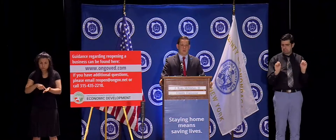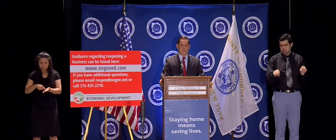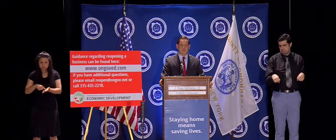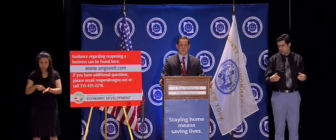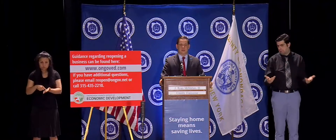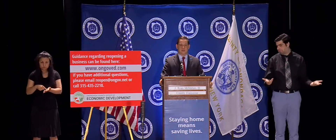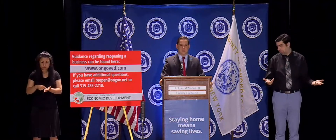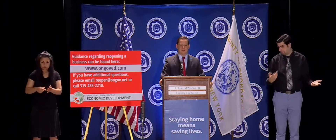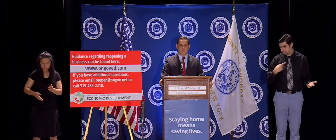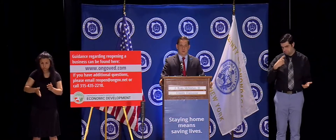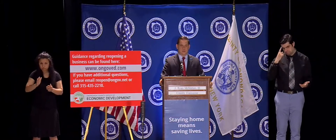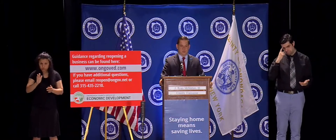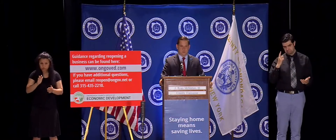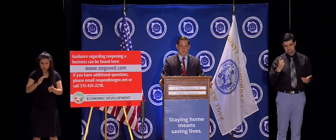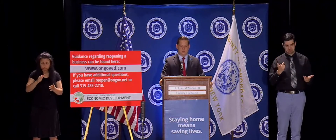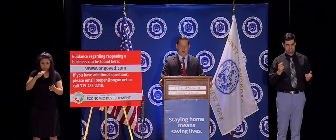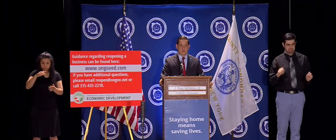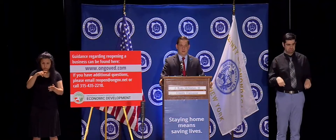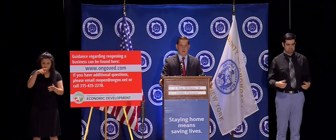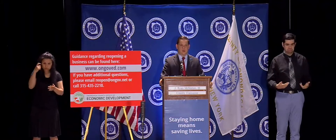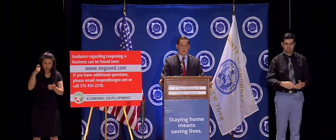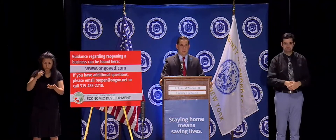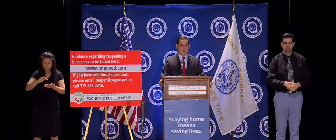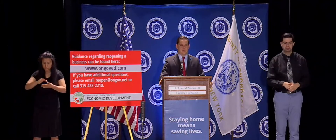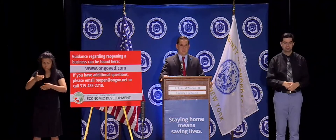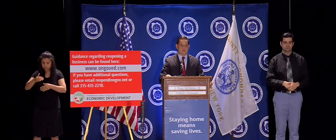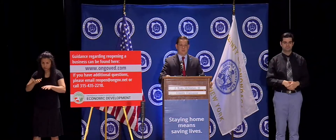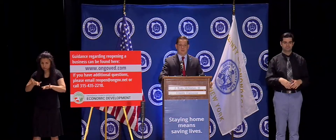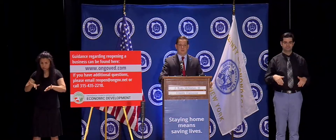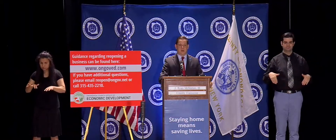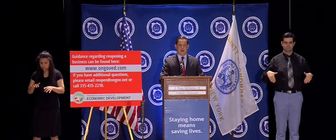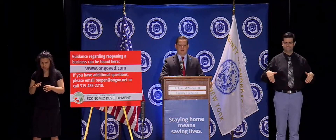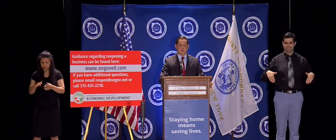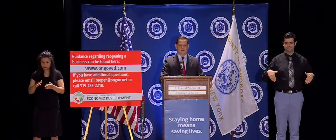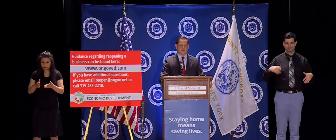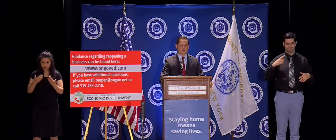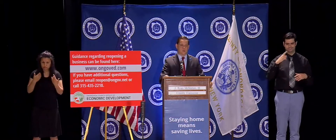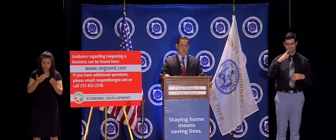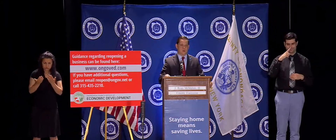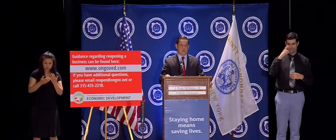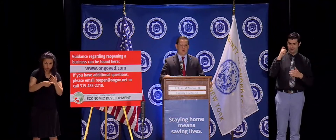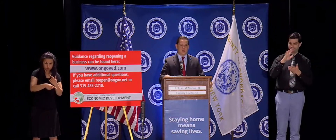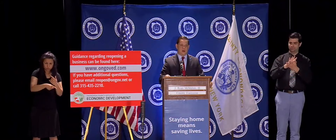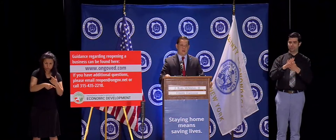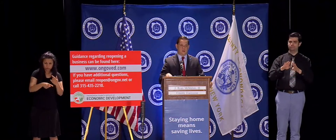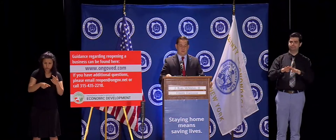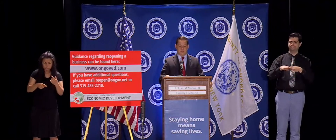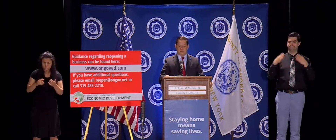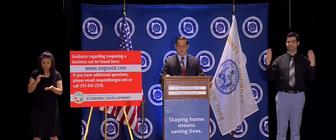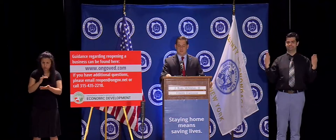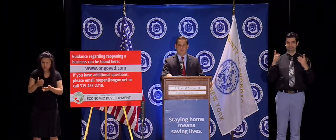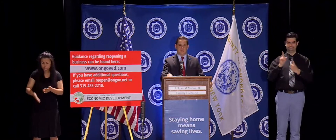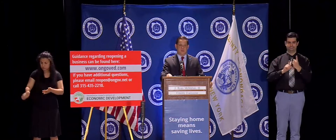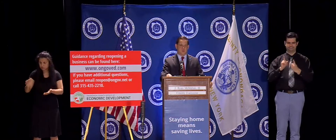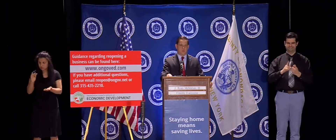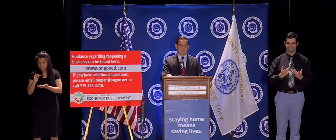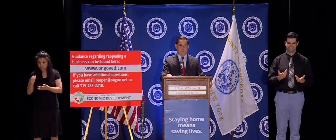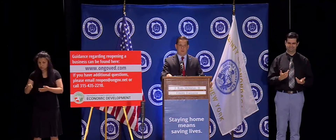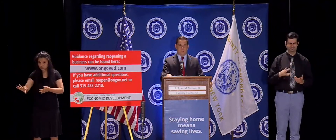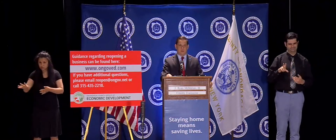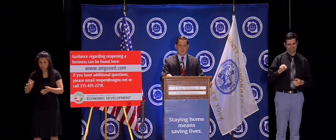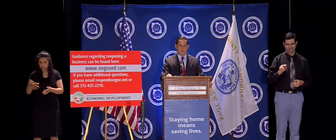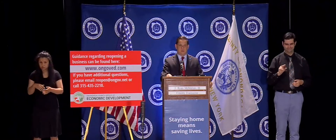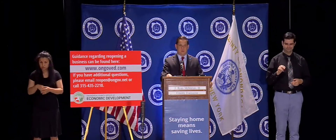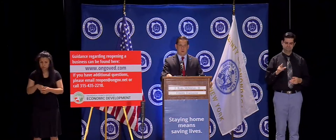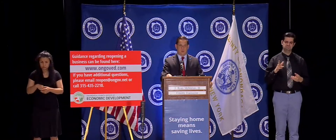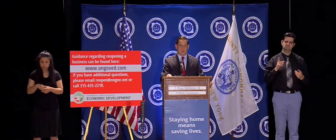weren't we sending the kids back to school in June? Right? So I don't think that's a big surprise about summer school. The challenge is these buildings weren't